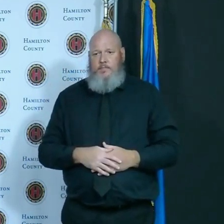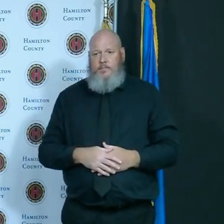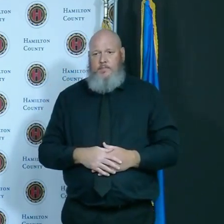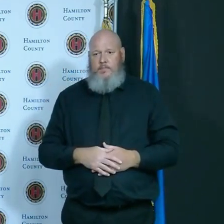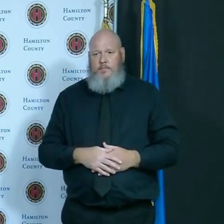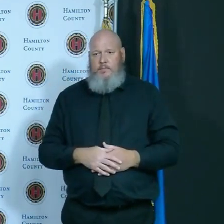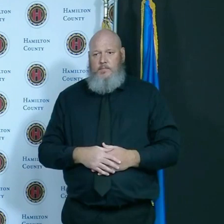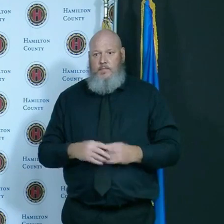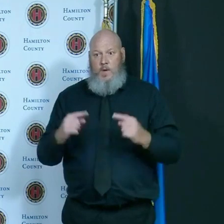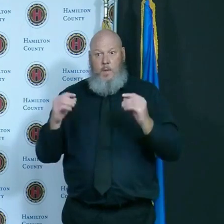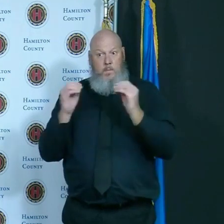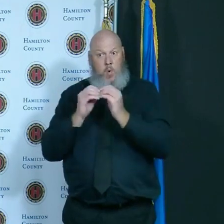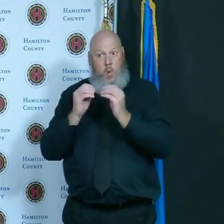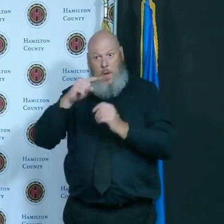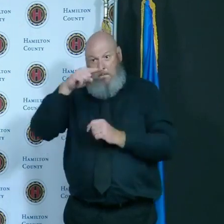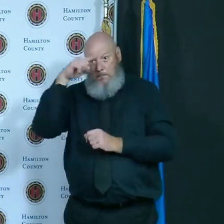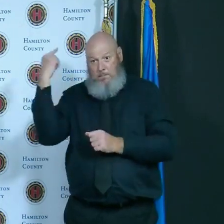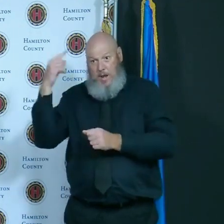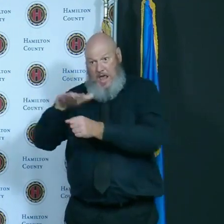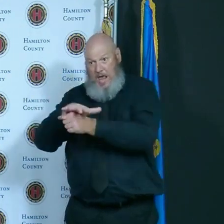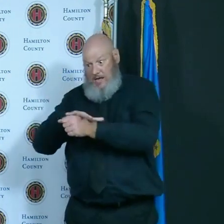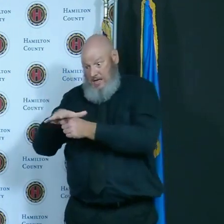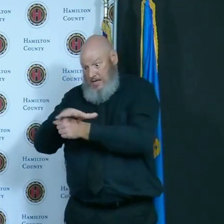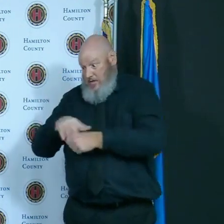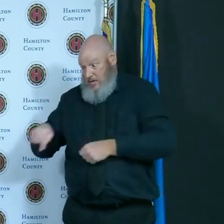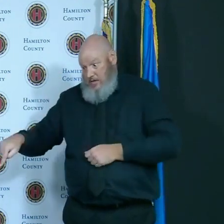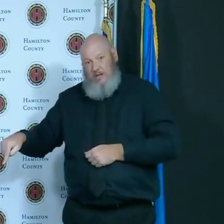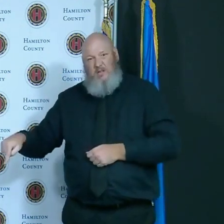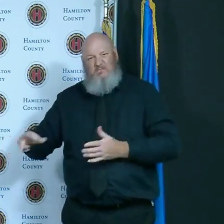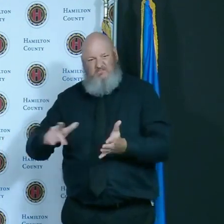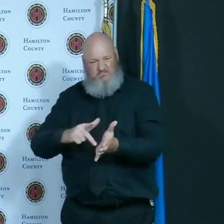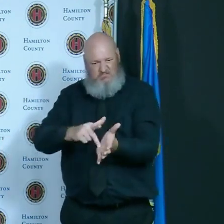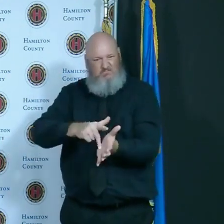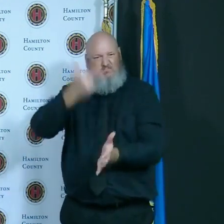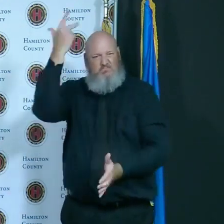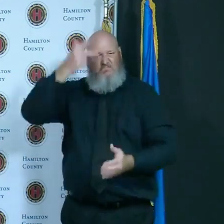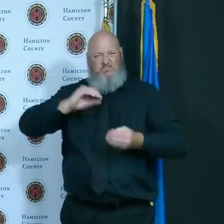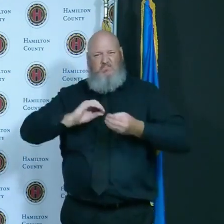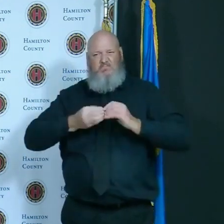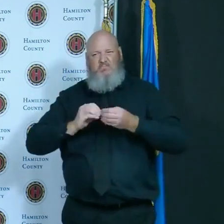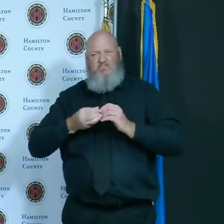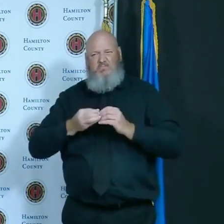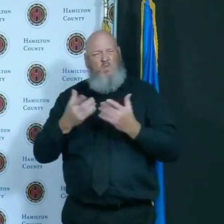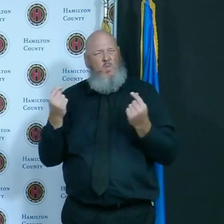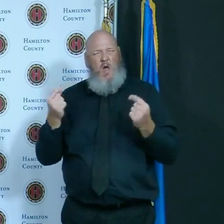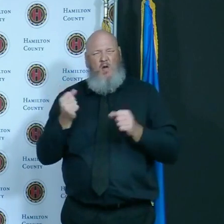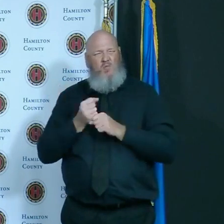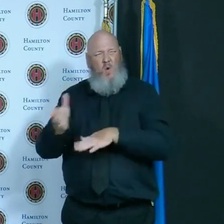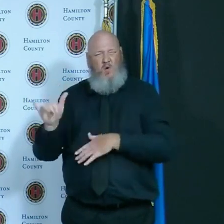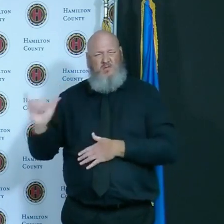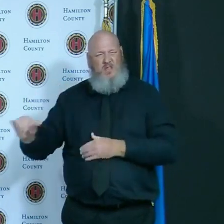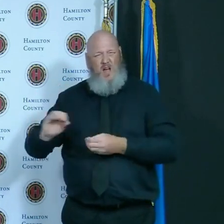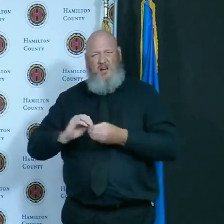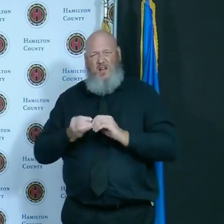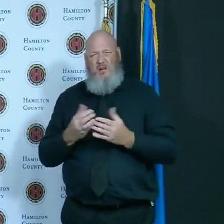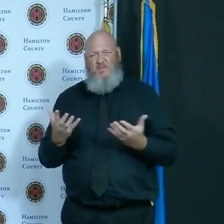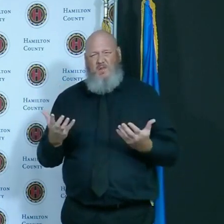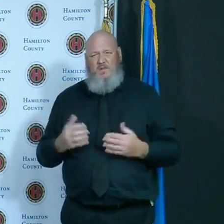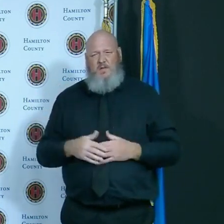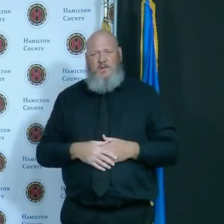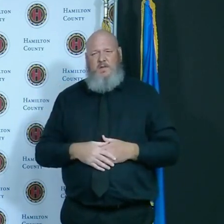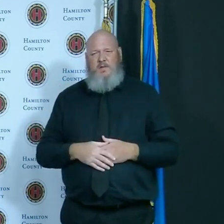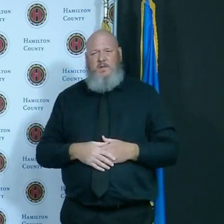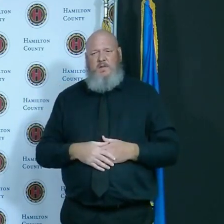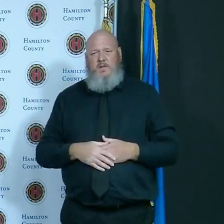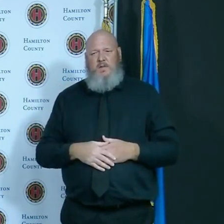I'm wondering what you all know about the ingredients that are causing this. What's different about Crosby, Cleves, and